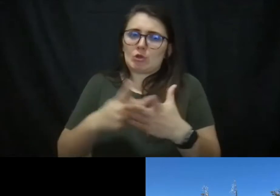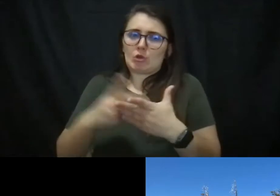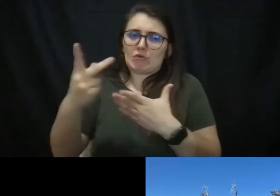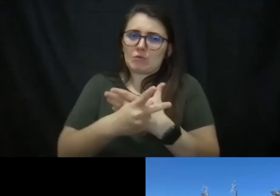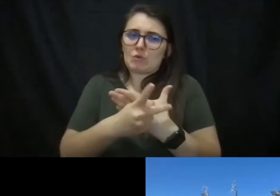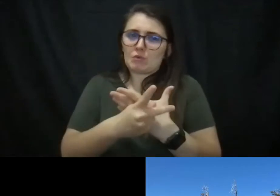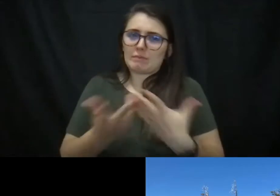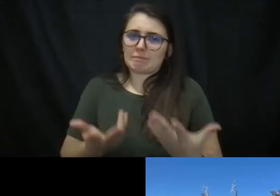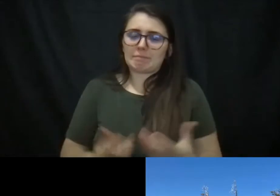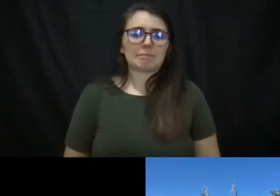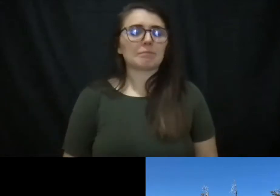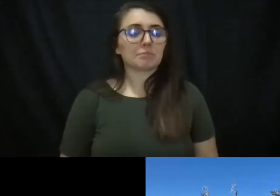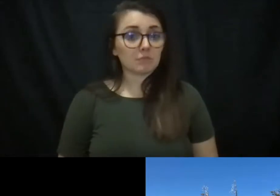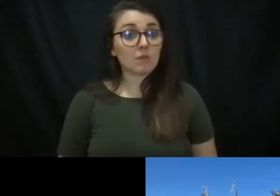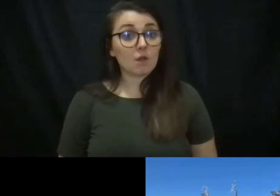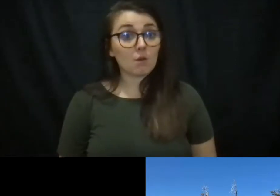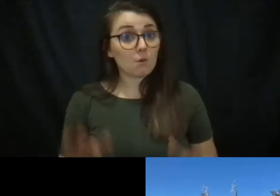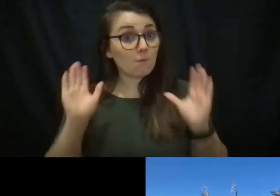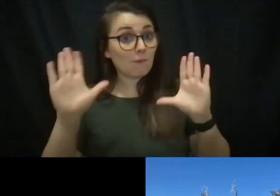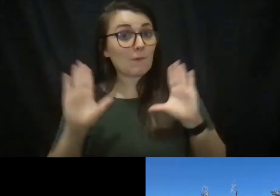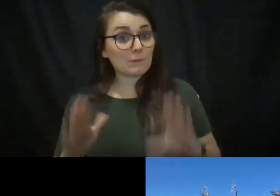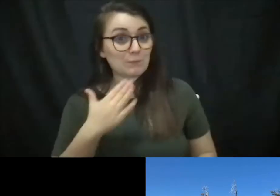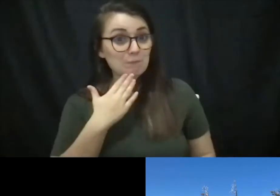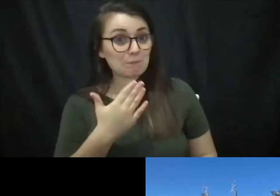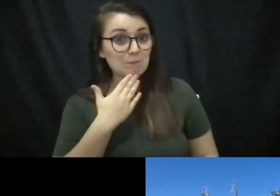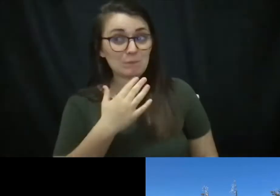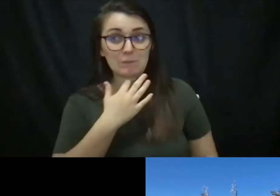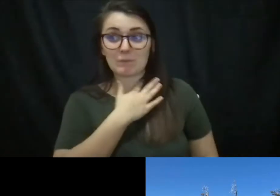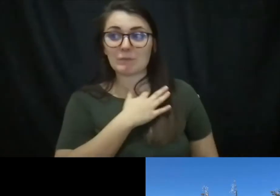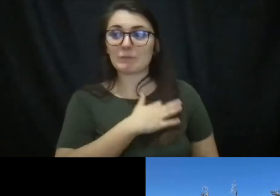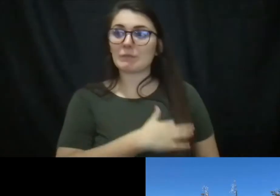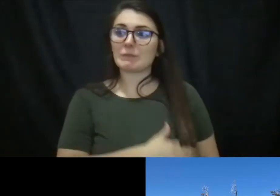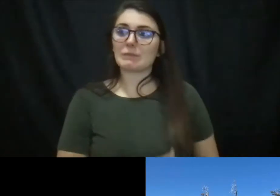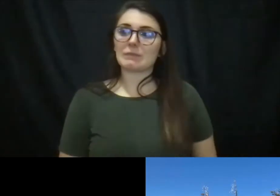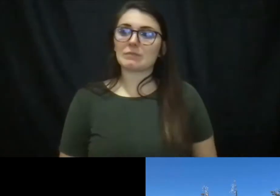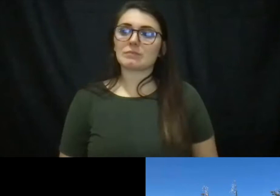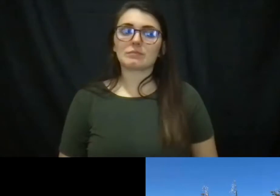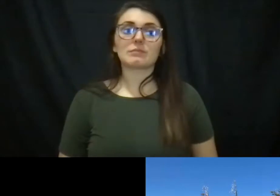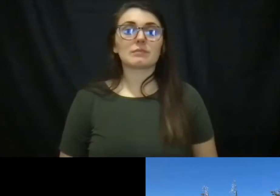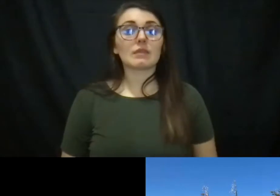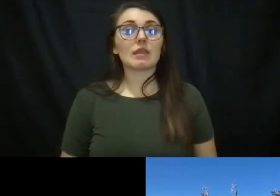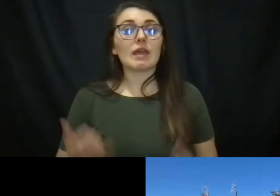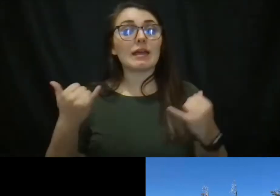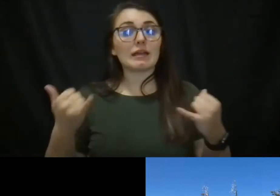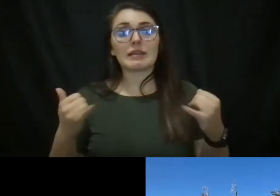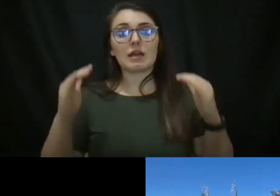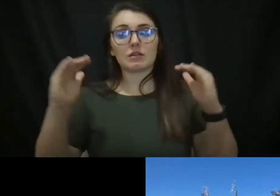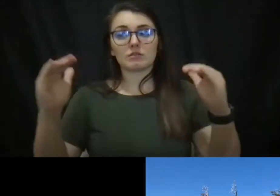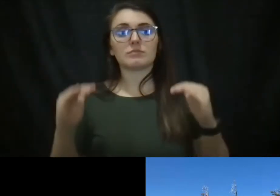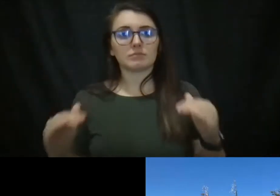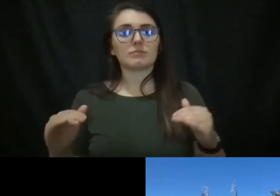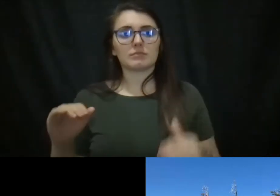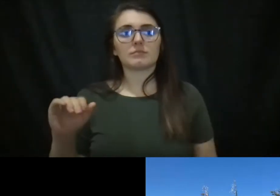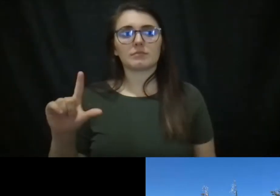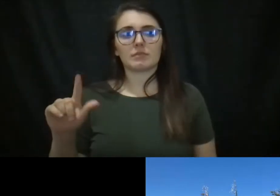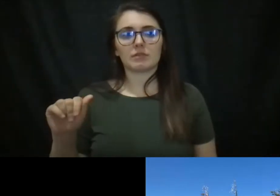Edition. Awesome. Thank you. Okay, let's try Lauren.